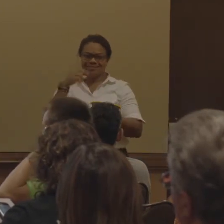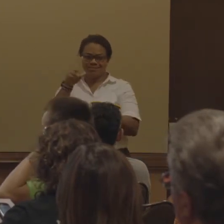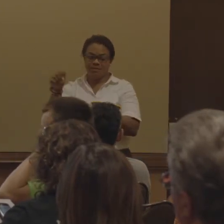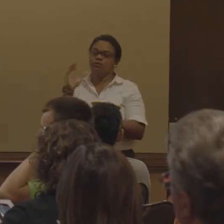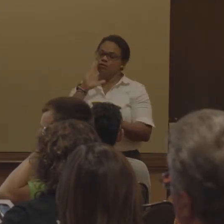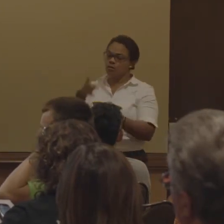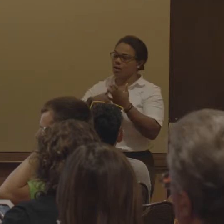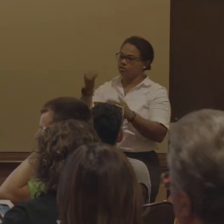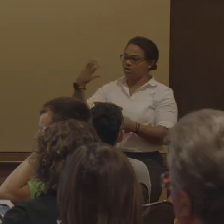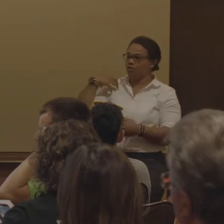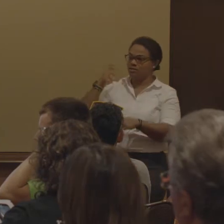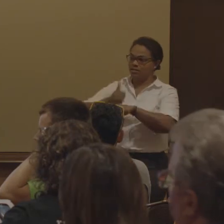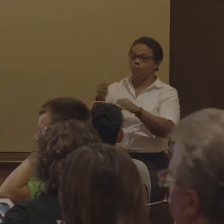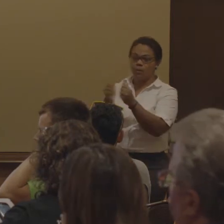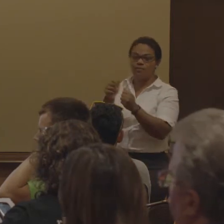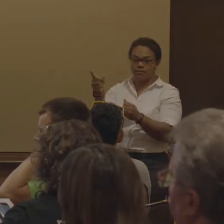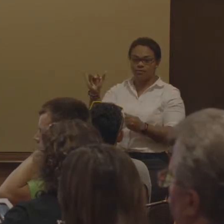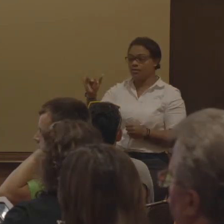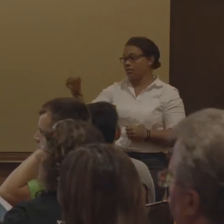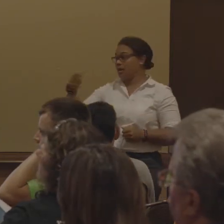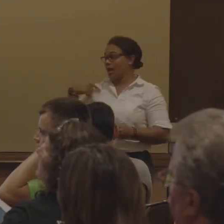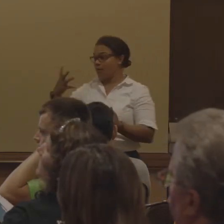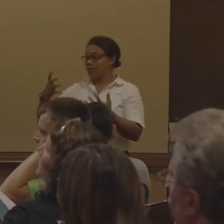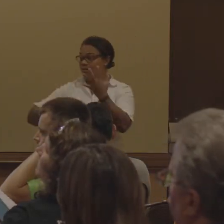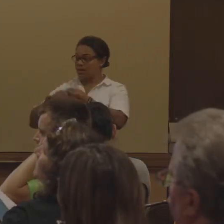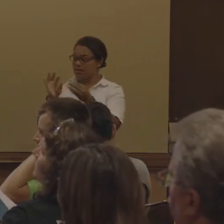place, like he talked about. I also want to follow up that as well.